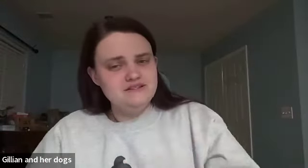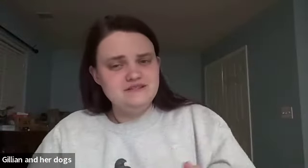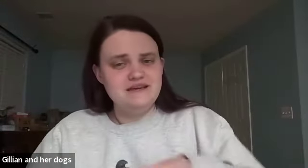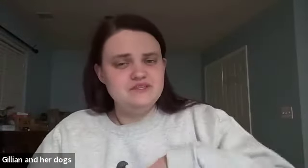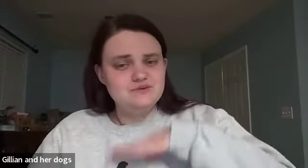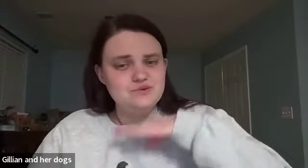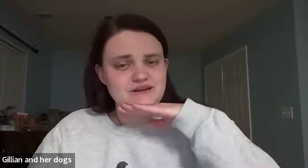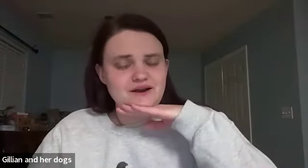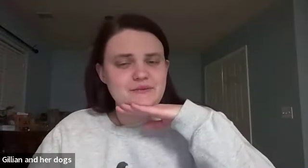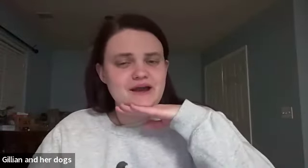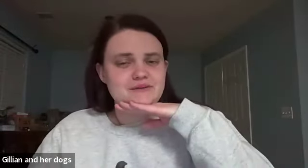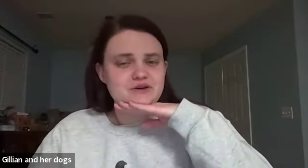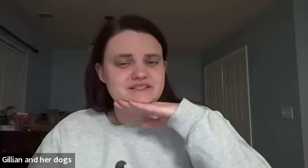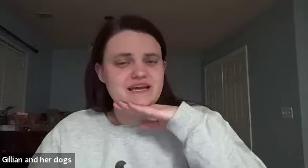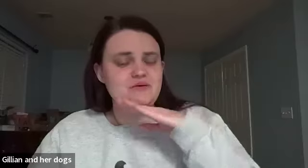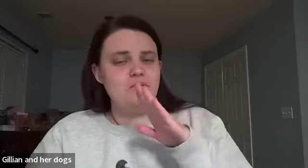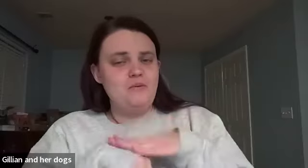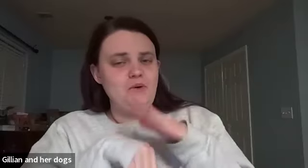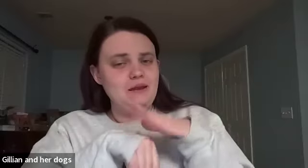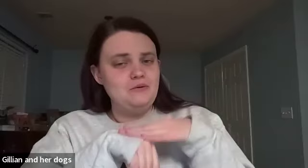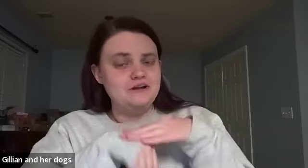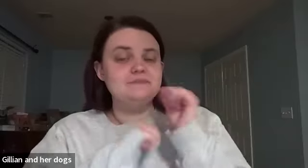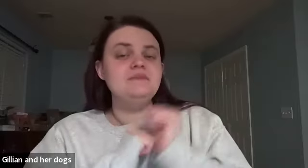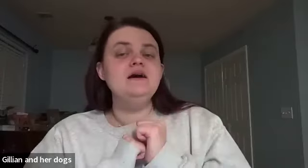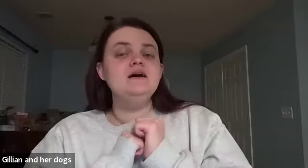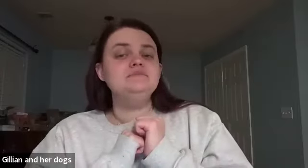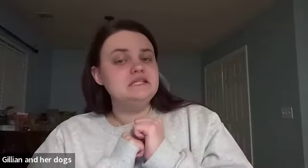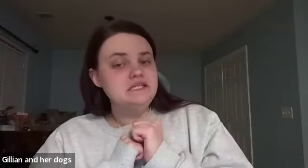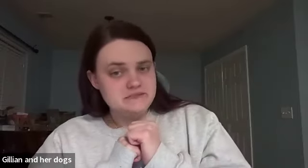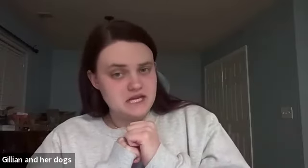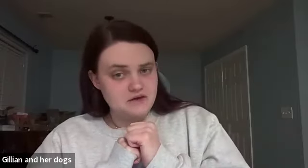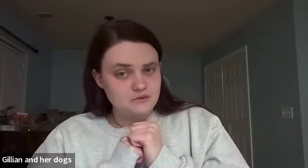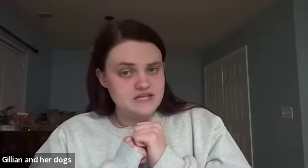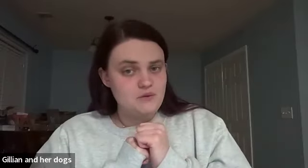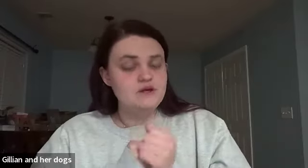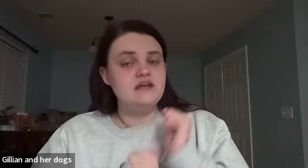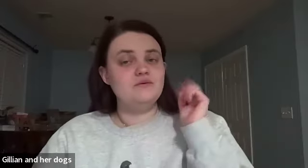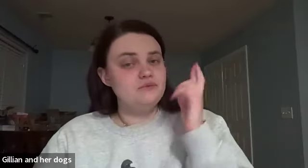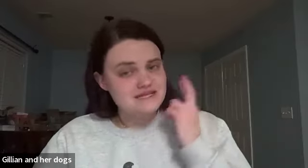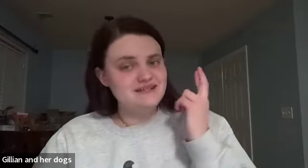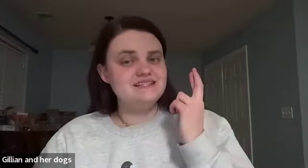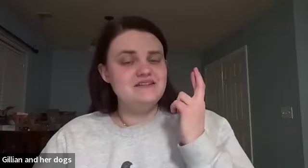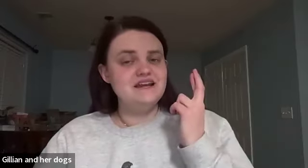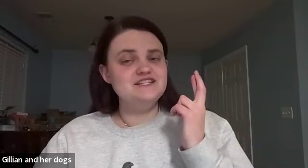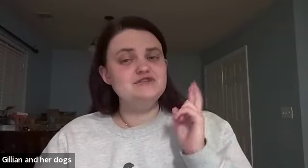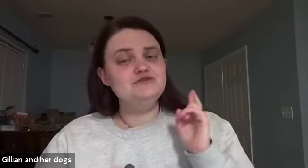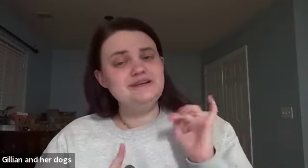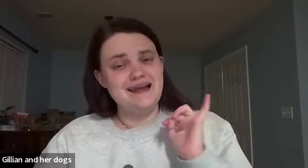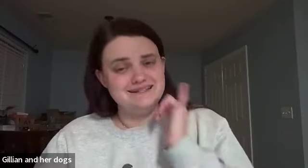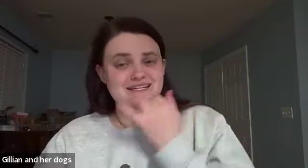also say with this one, I am gonna say a little warning. Please be careful with that one. And the reason I say that is you could